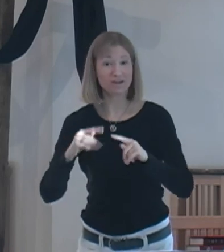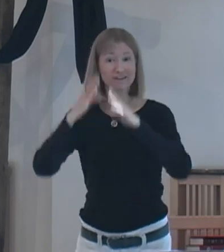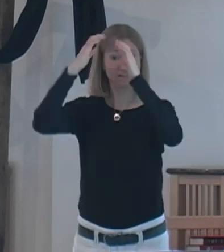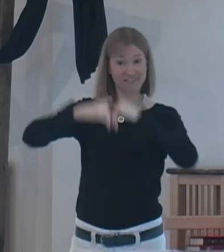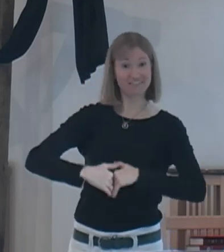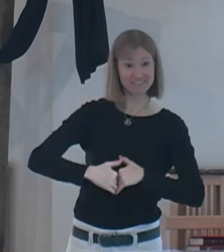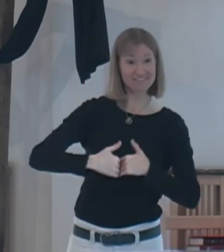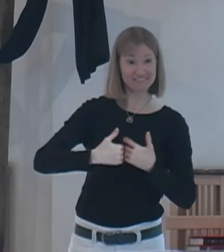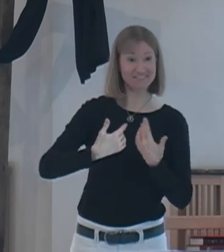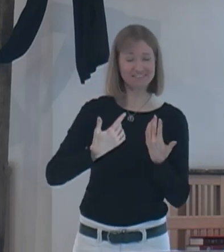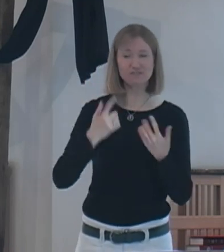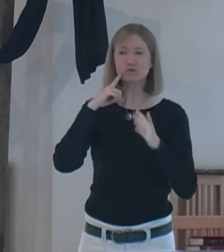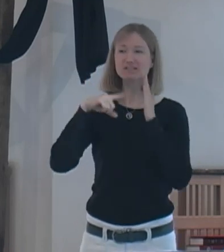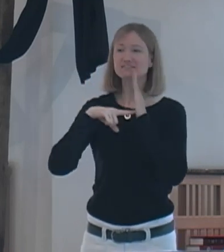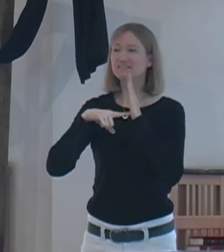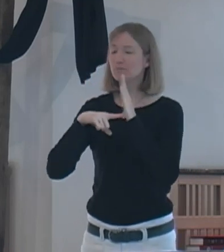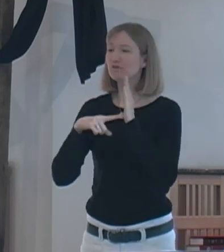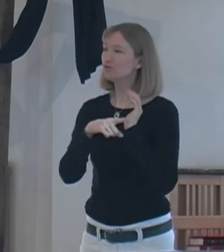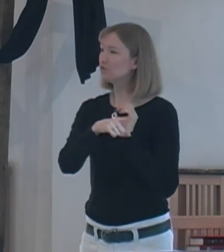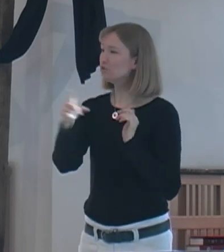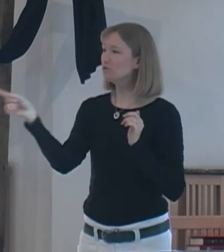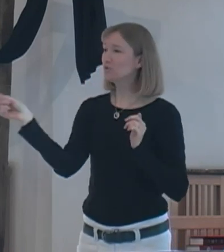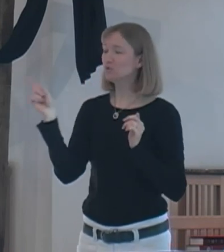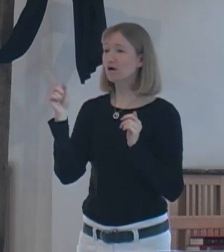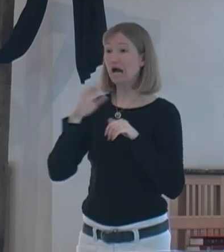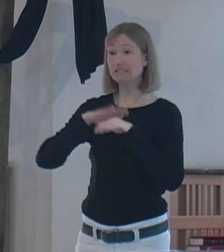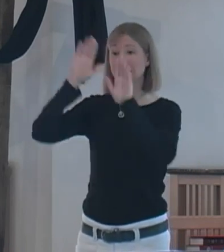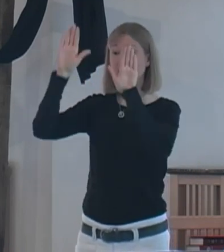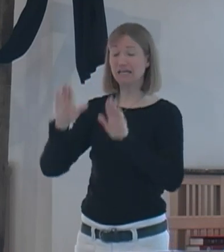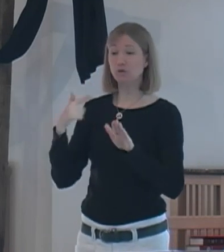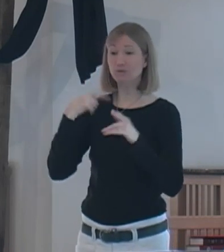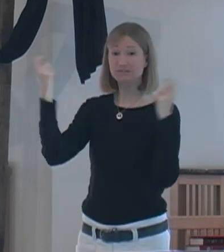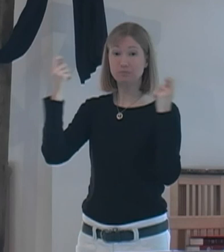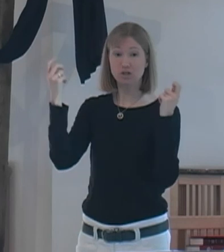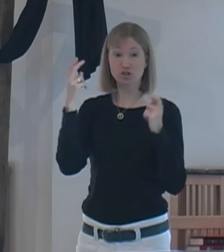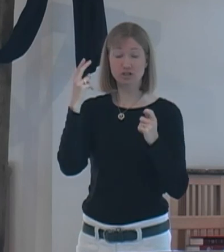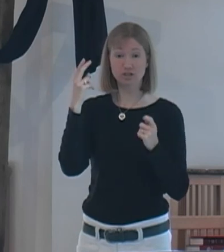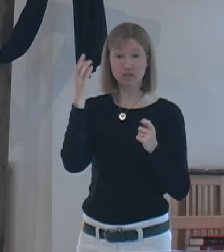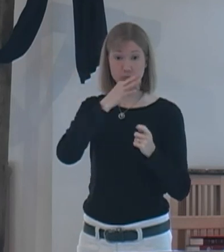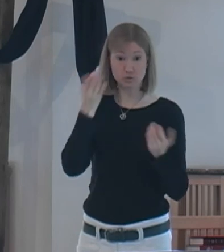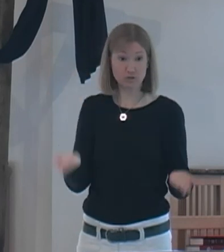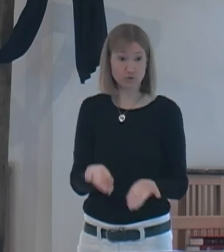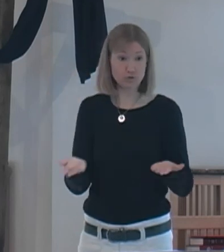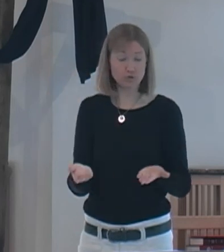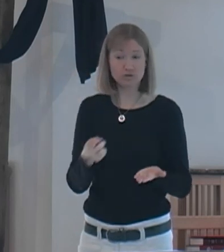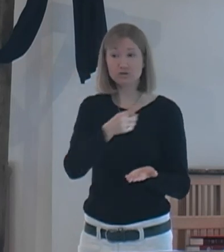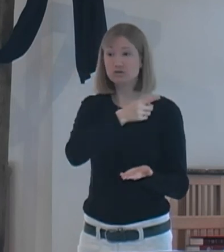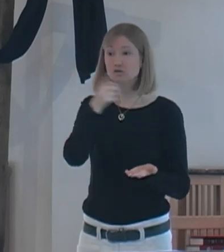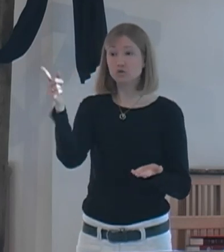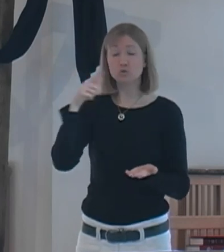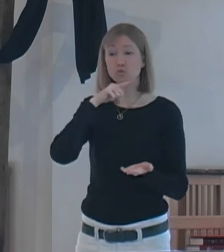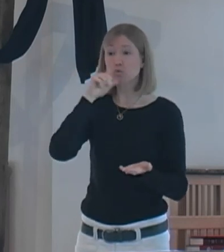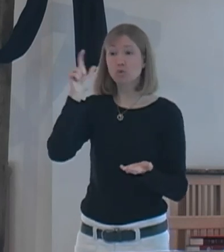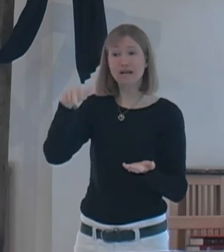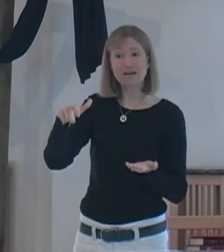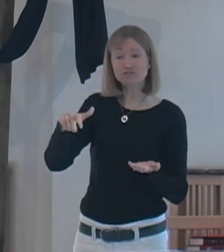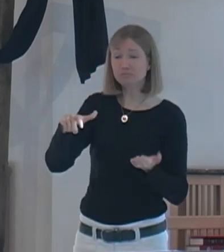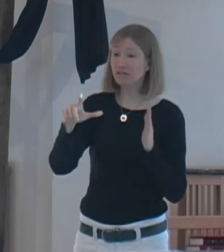barriers are gone. For example, you don't, on the Sundays we celebrate Holy Communion here, you don't have to be even a Lutheran